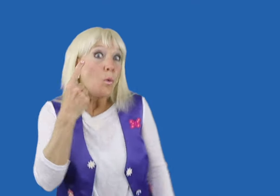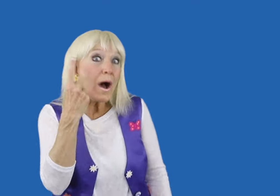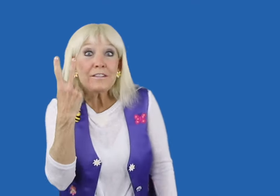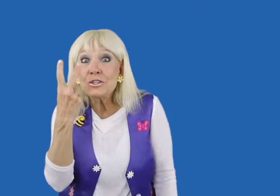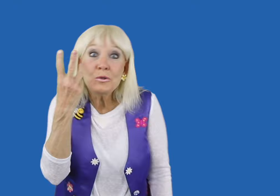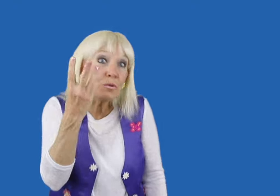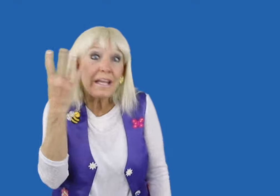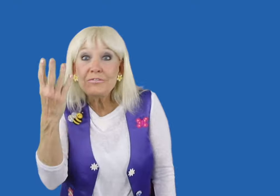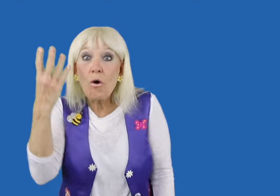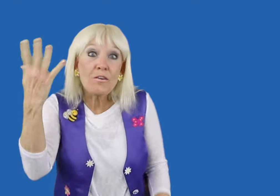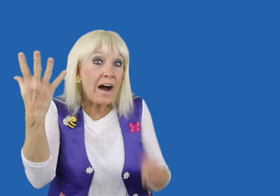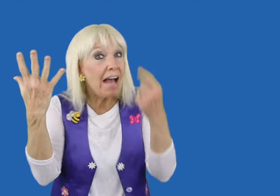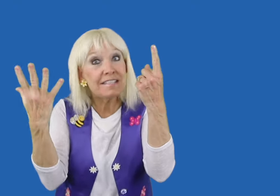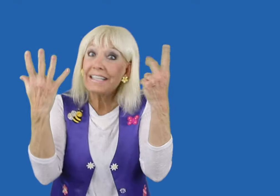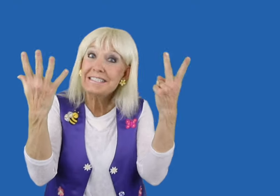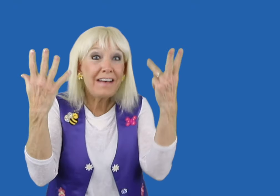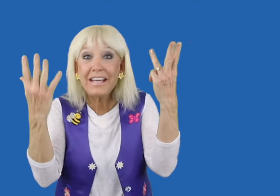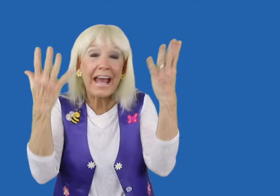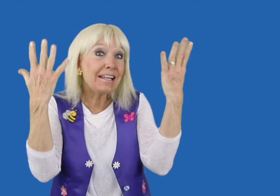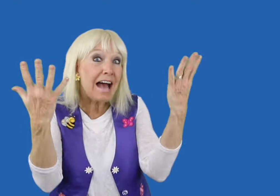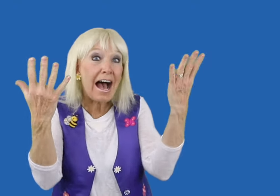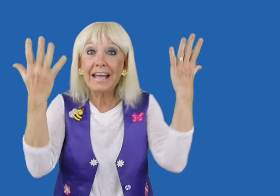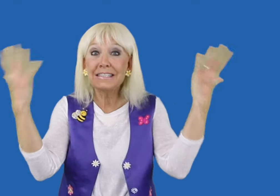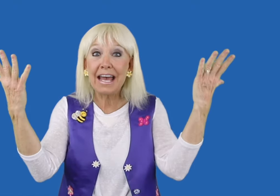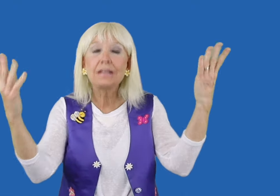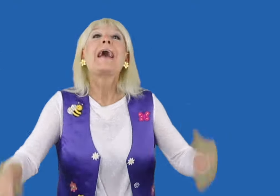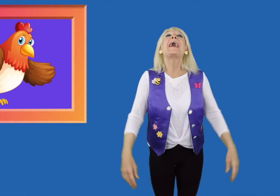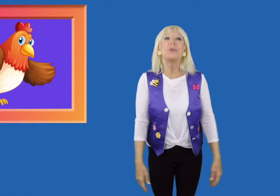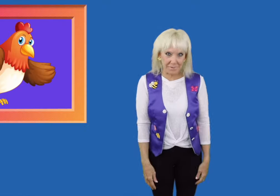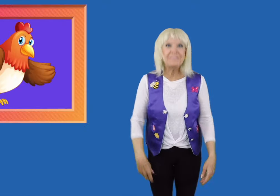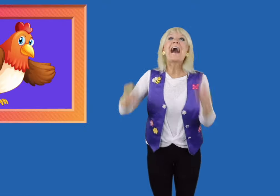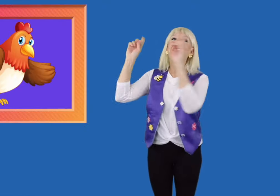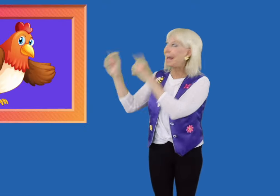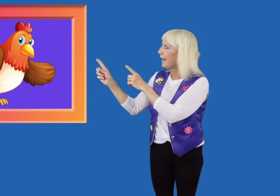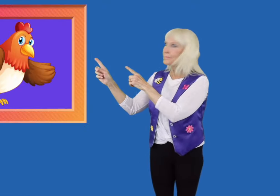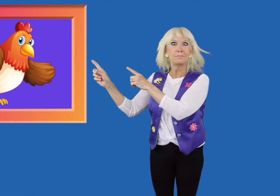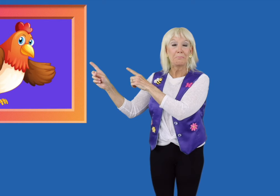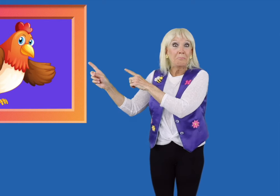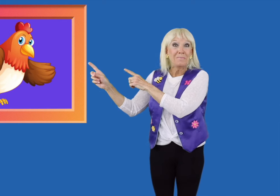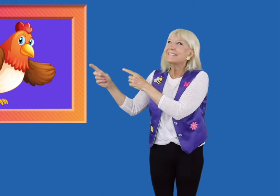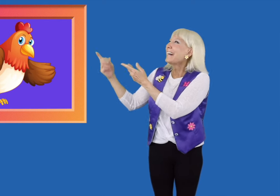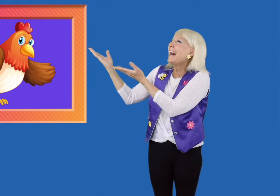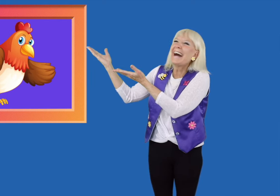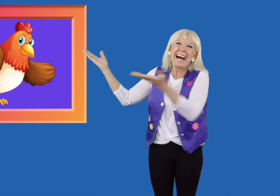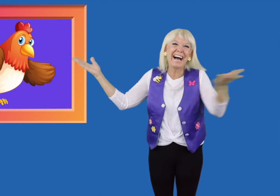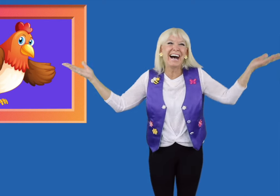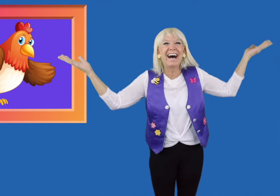1, 2, 3, 4, 5, 6, 7, 8, 9, 10. And a big fat hen. Ha, ha, ha, ha,